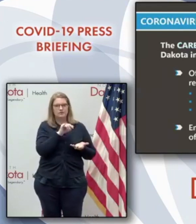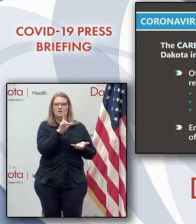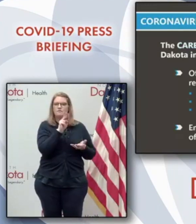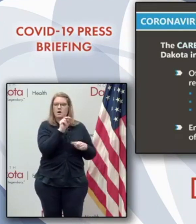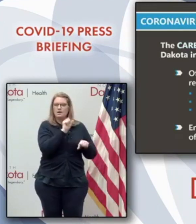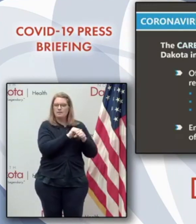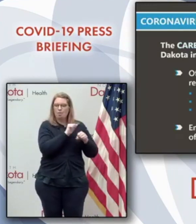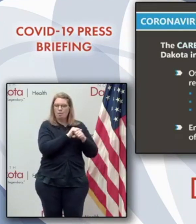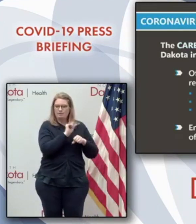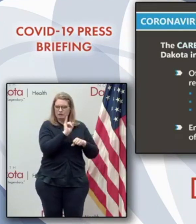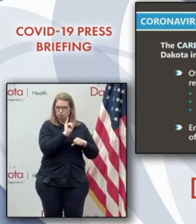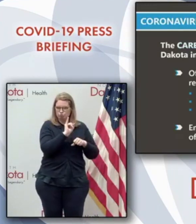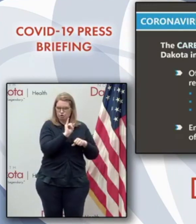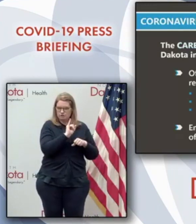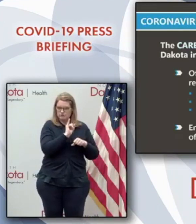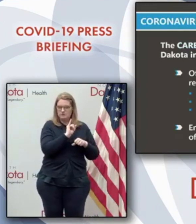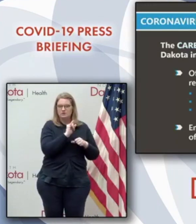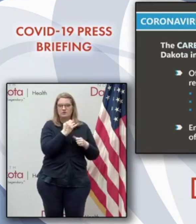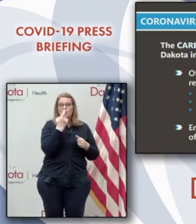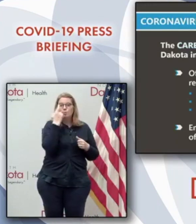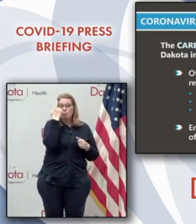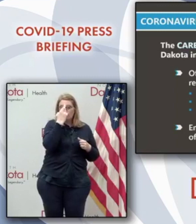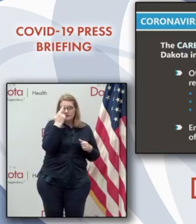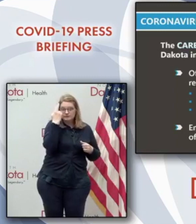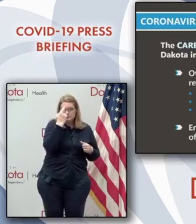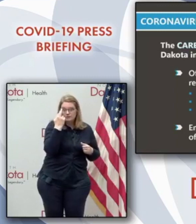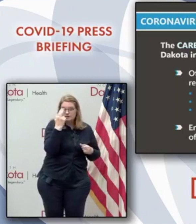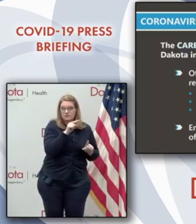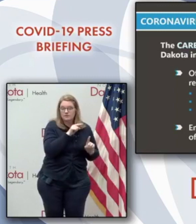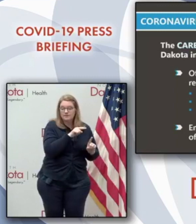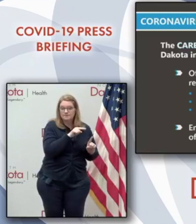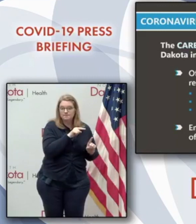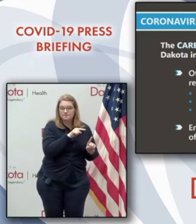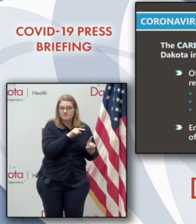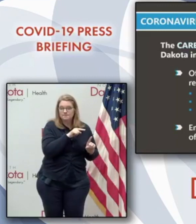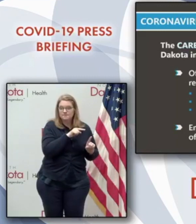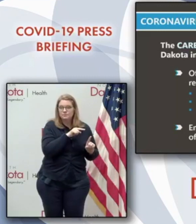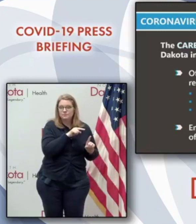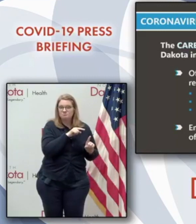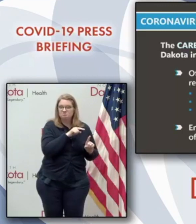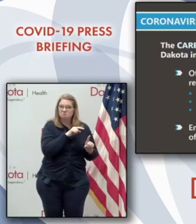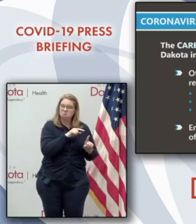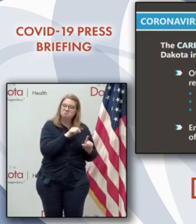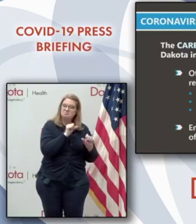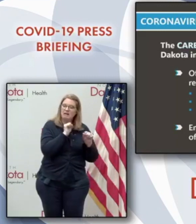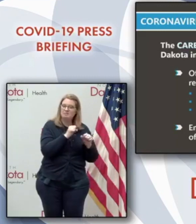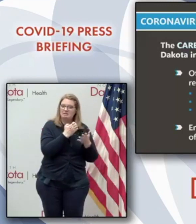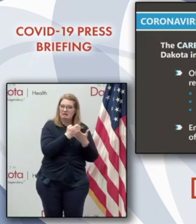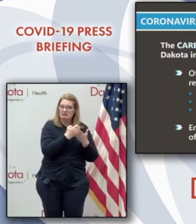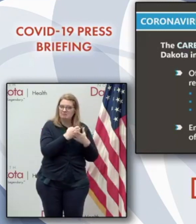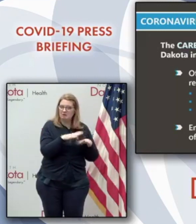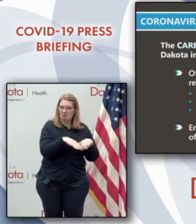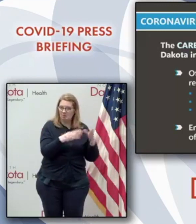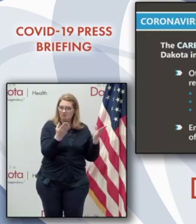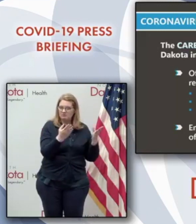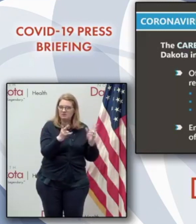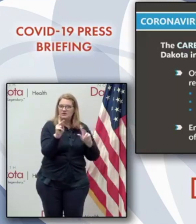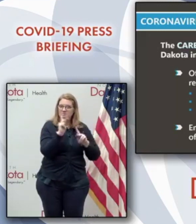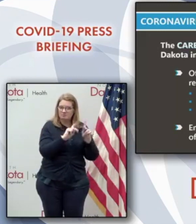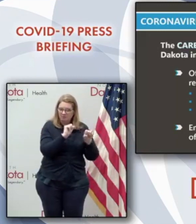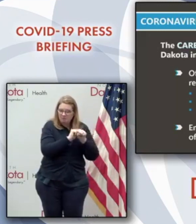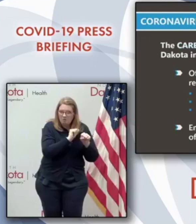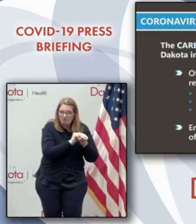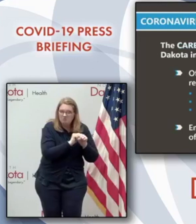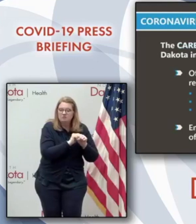unemployment insurance fund, and the reason for that was because we've been able to keep our economy open. We've had